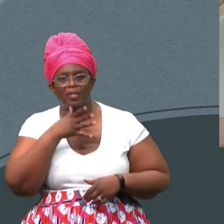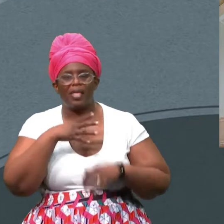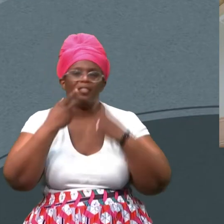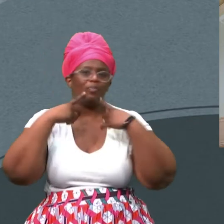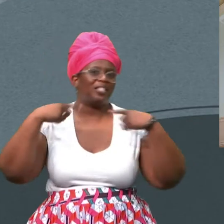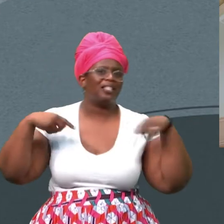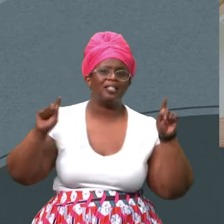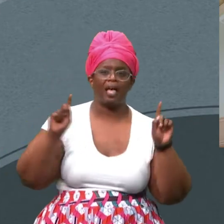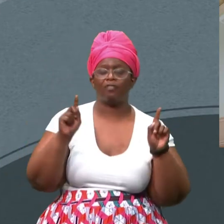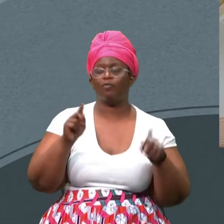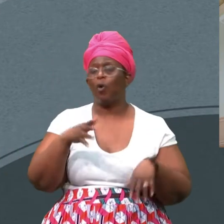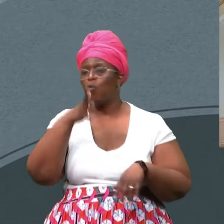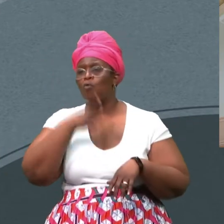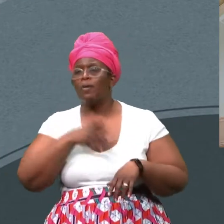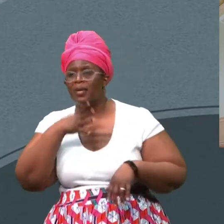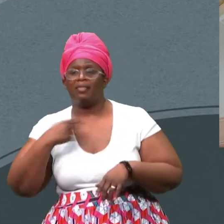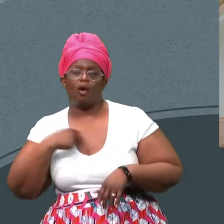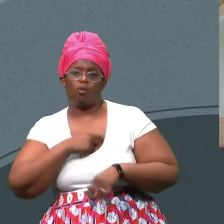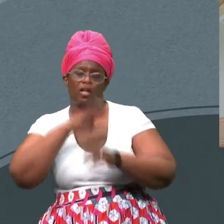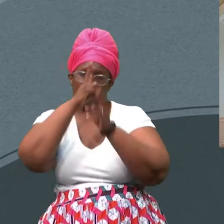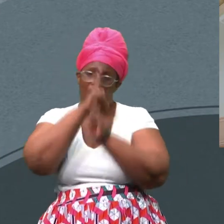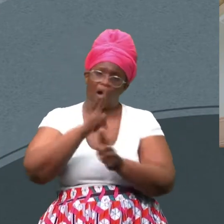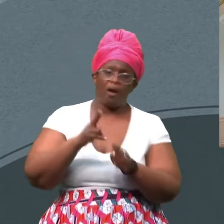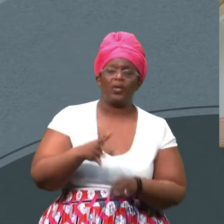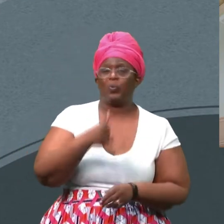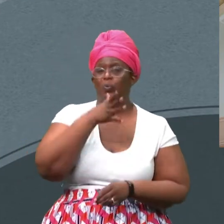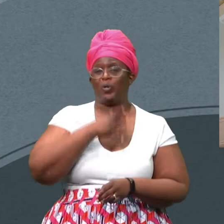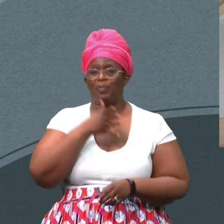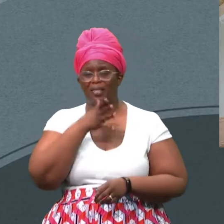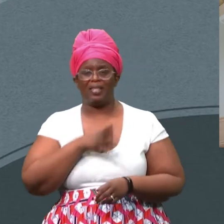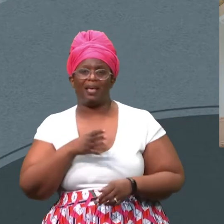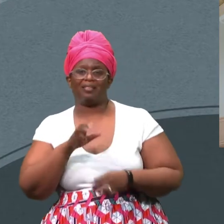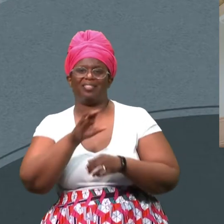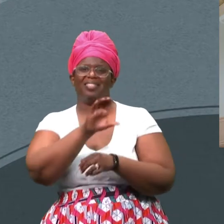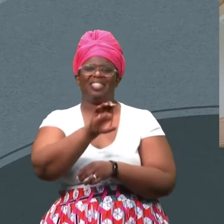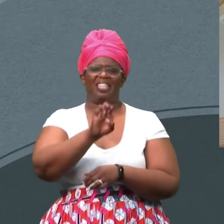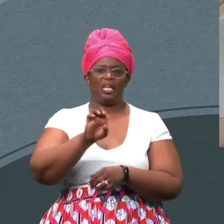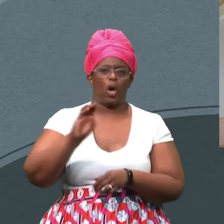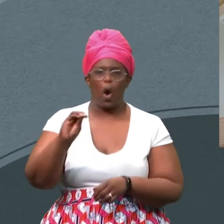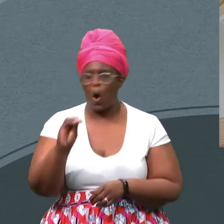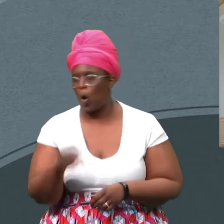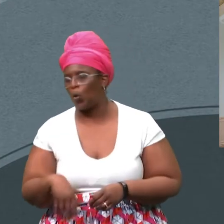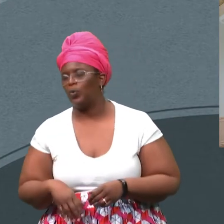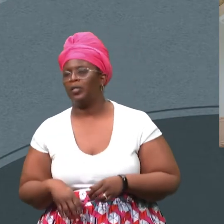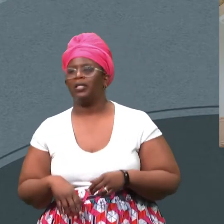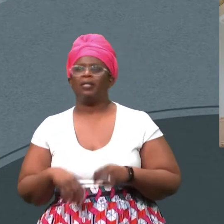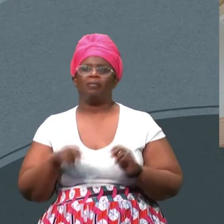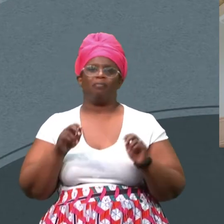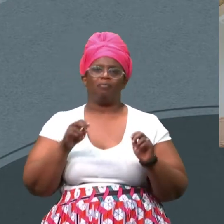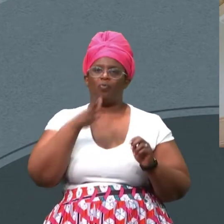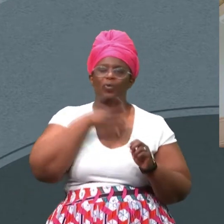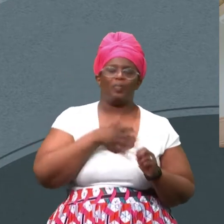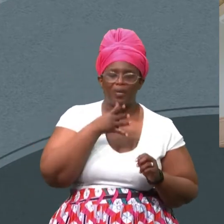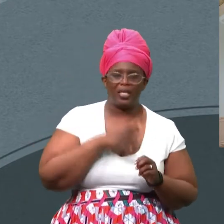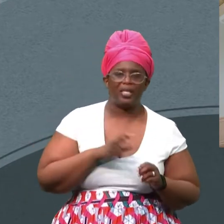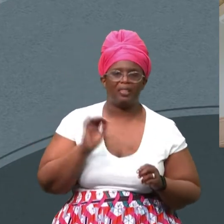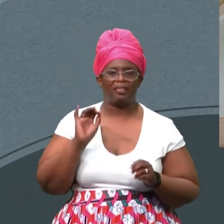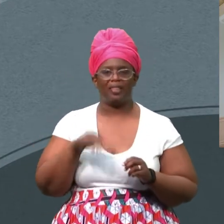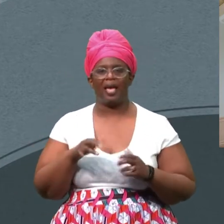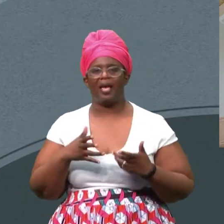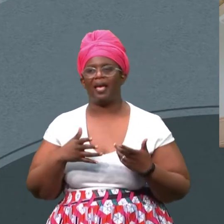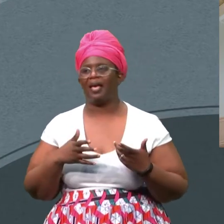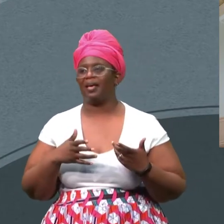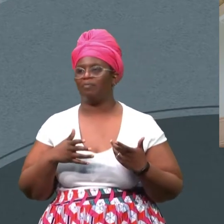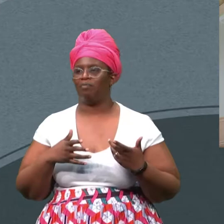industry. The reason there are Marys that are CEOs of companies. The reason there are Marys that are in places